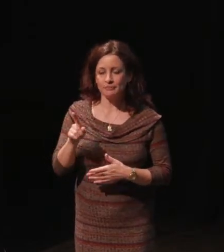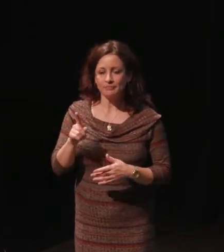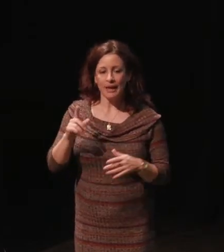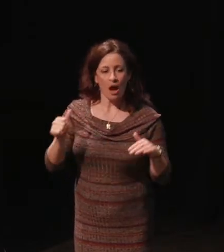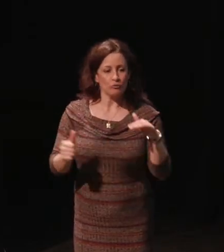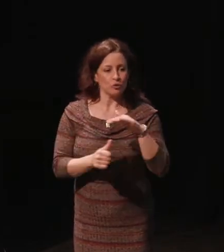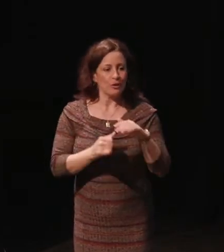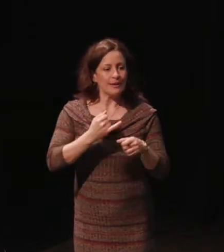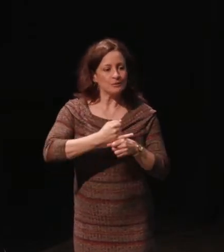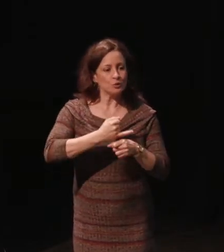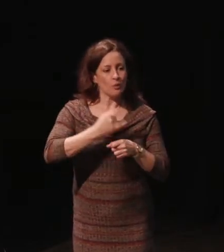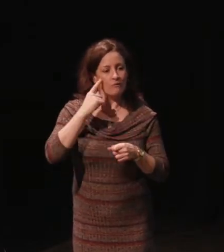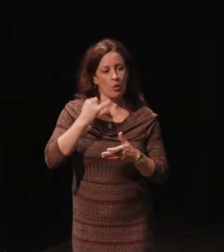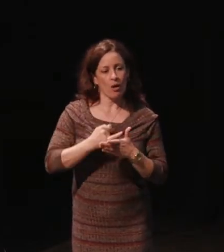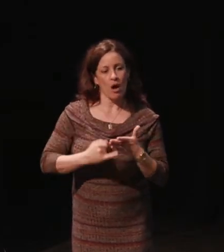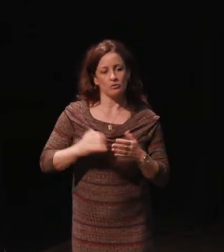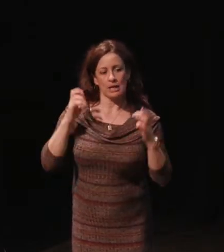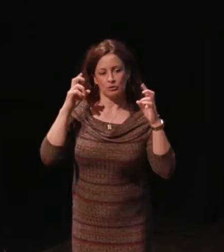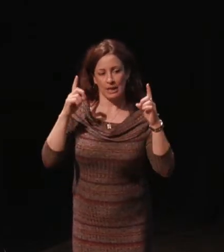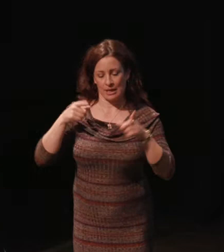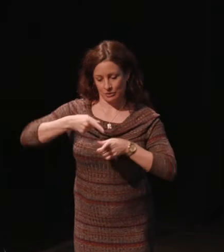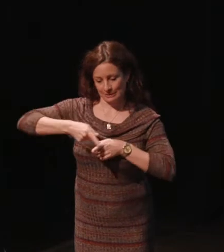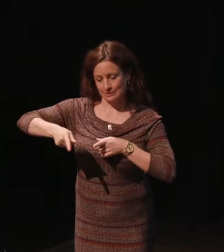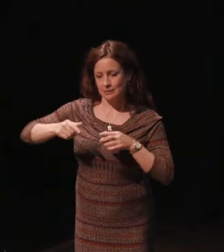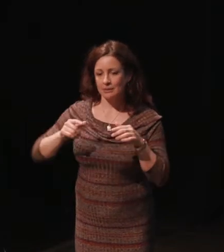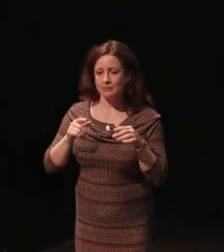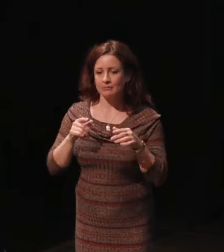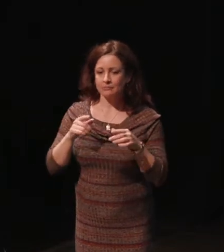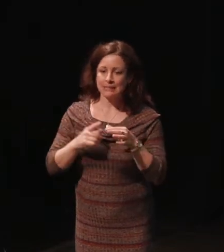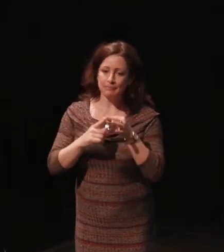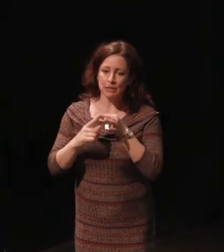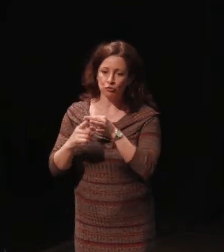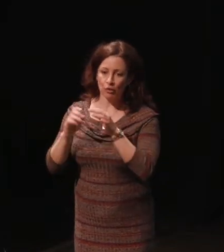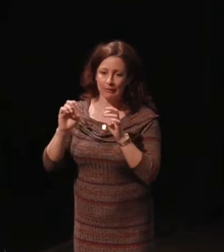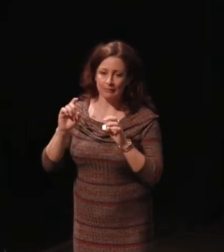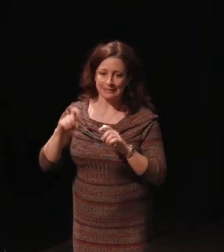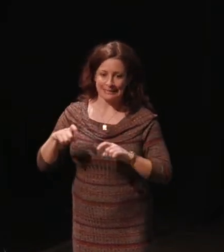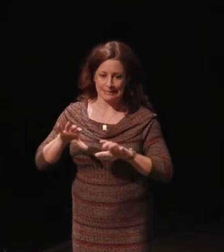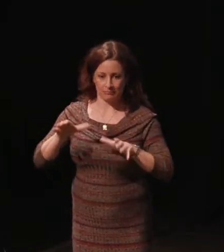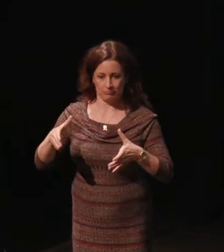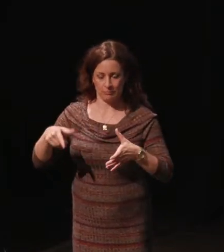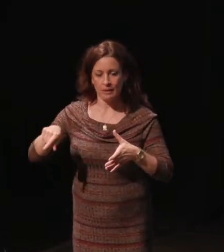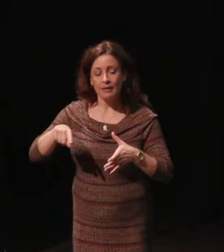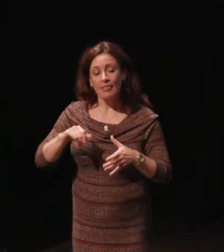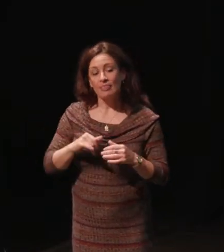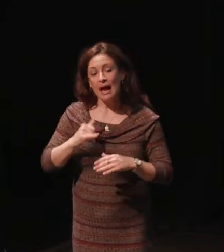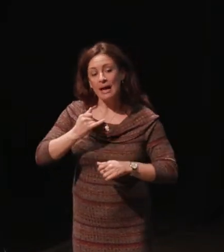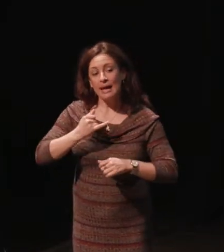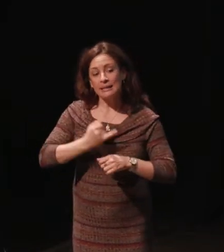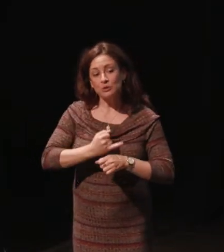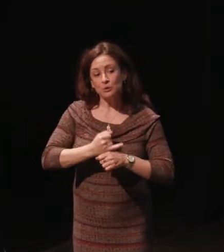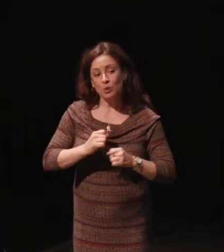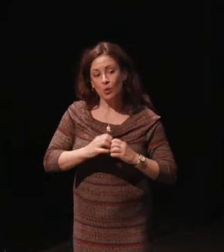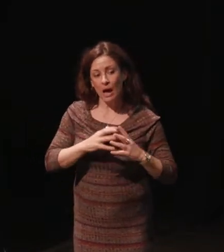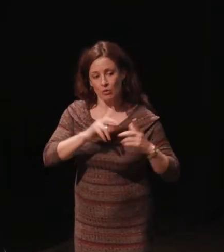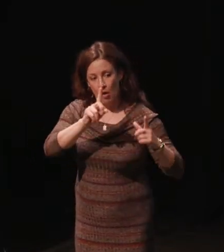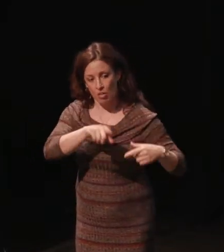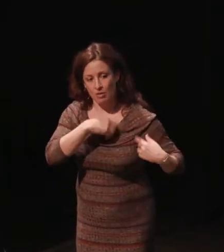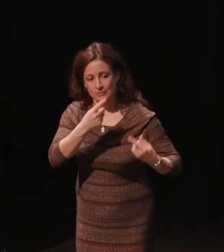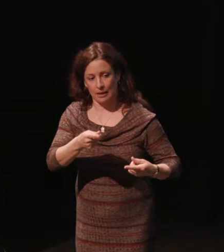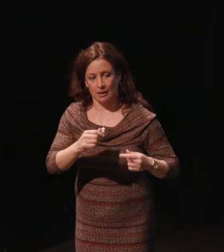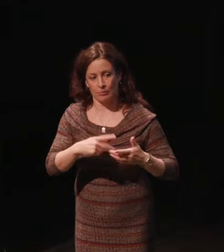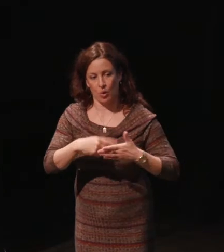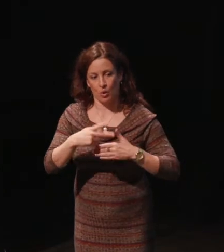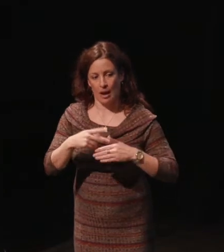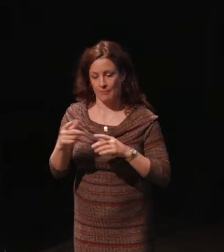for Arts Education and Special Needs. And that institute grew out of a long-standing program that was at